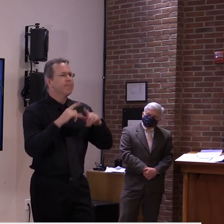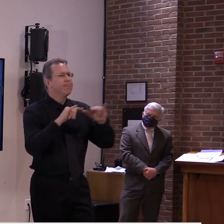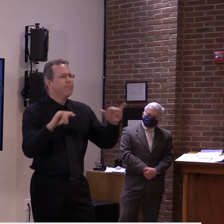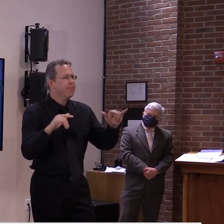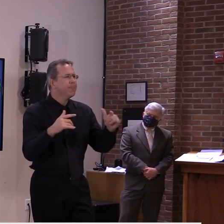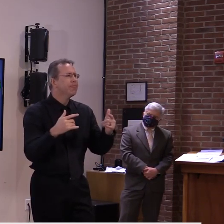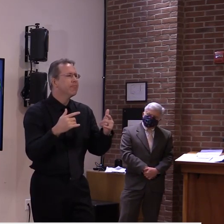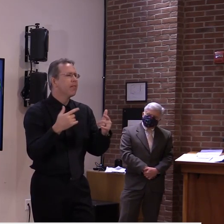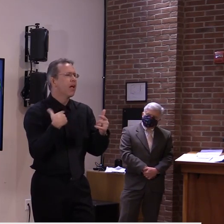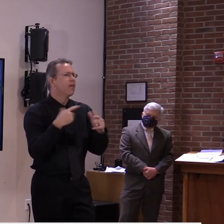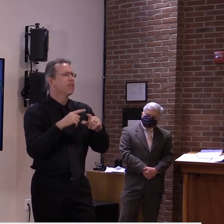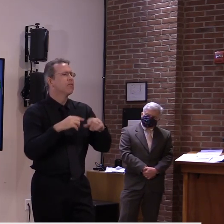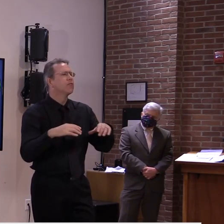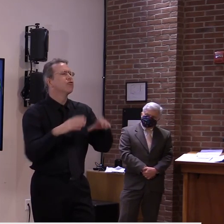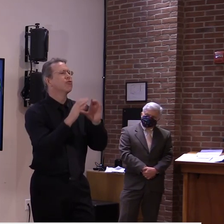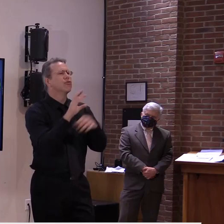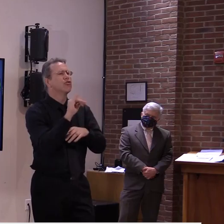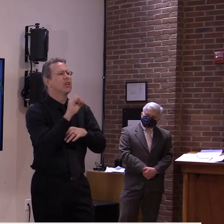well.